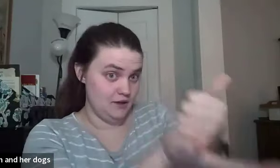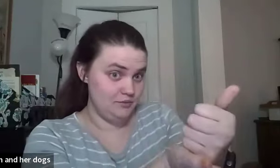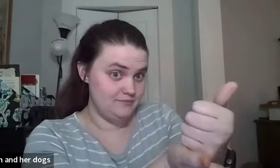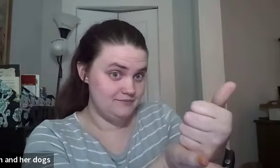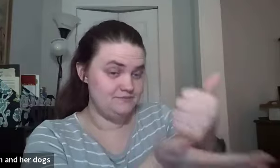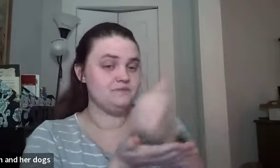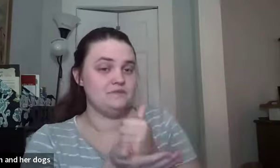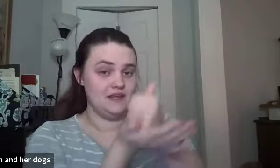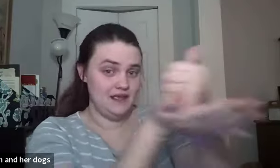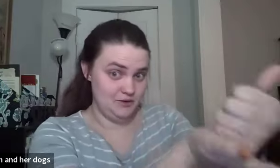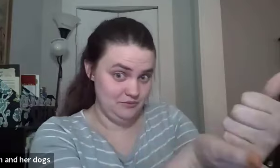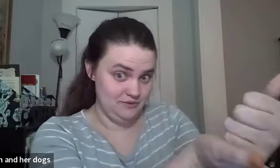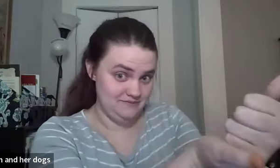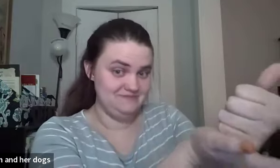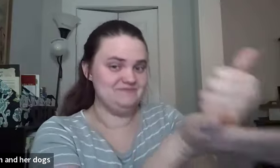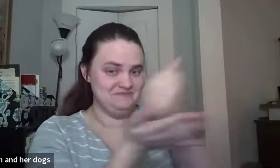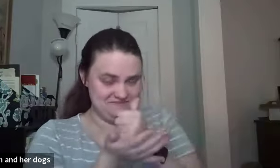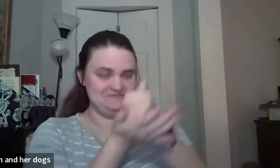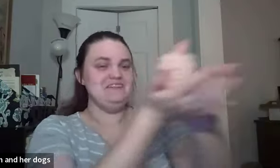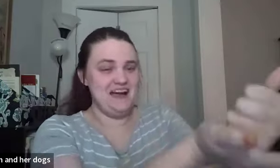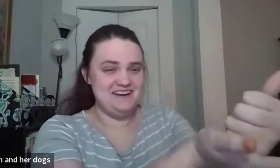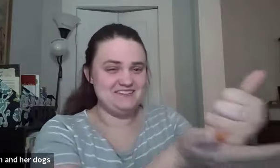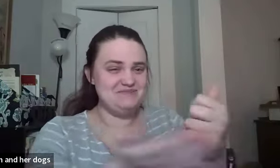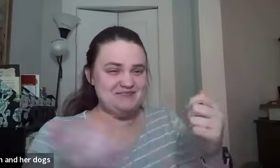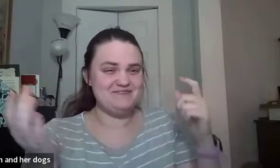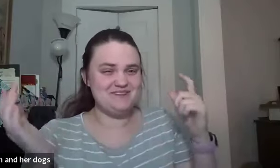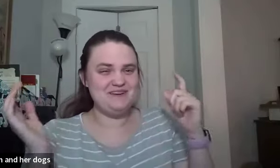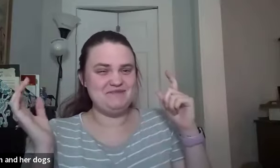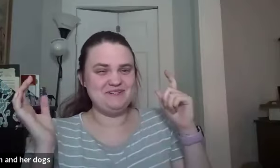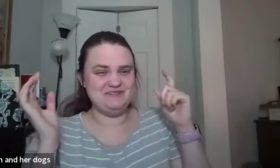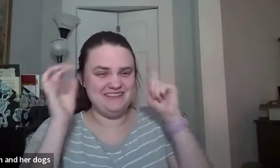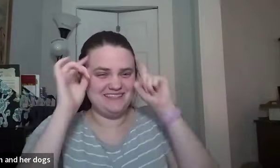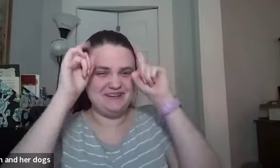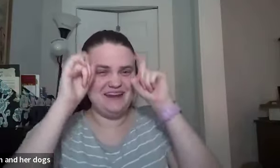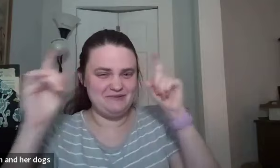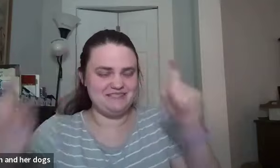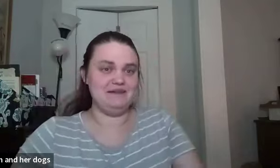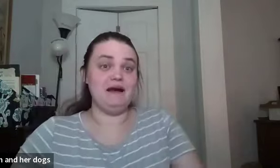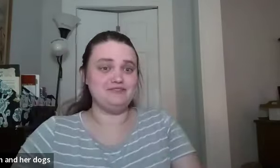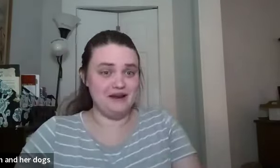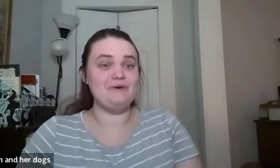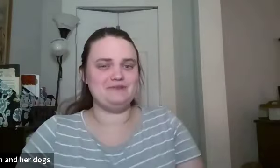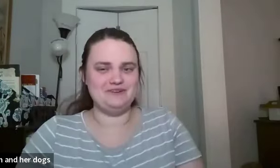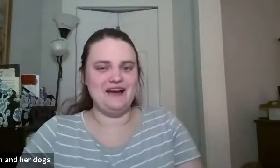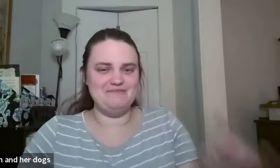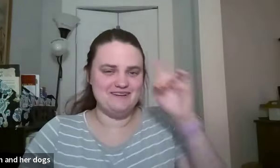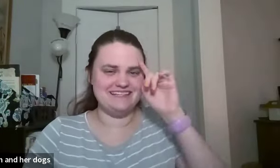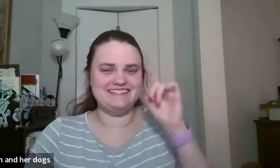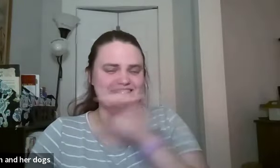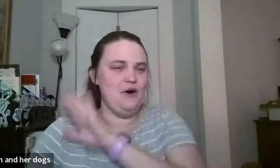Help, help. I know sometimes I feel like when we're doing this one, everyone's like, I'm trying to work with their eyebrows, and it's like it's a